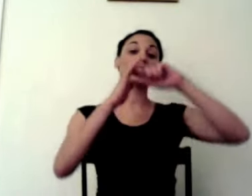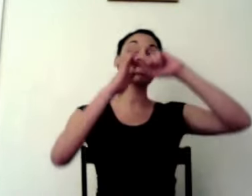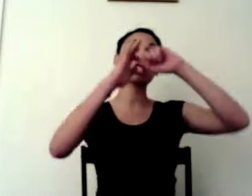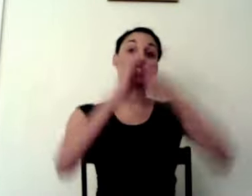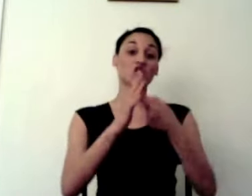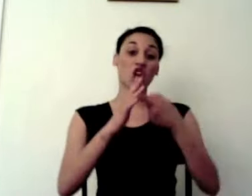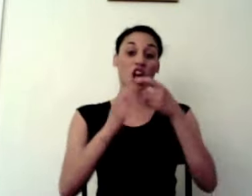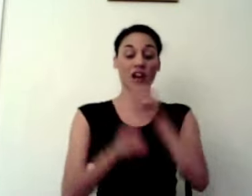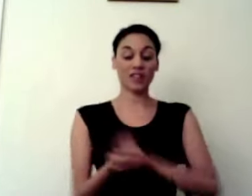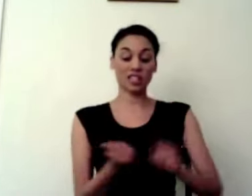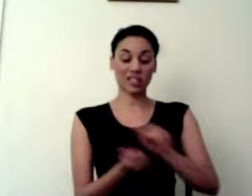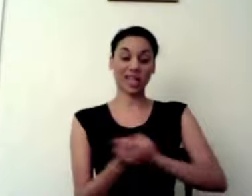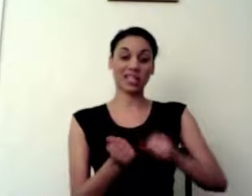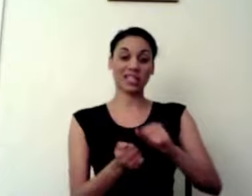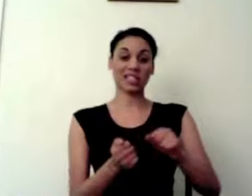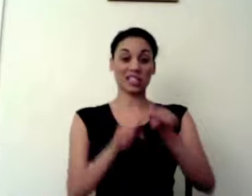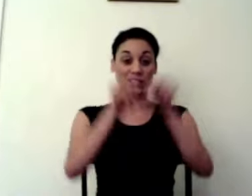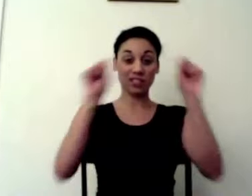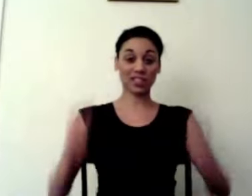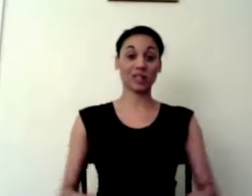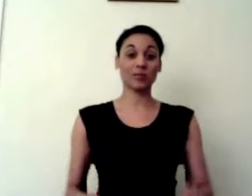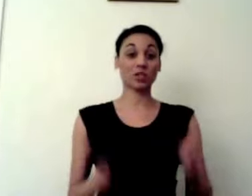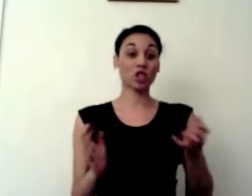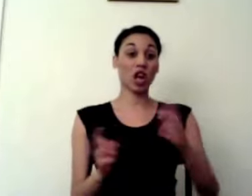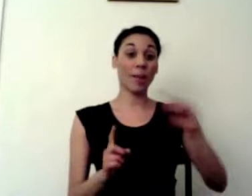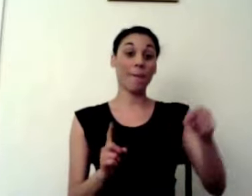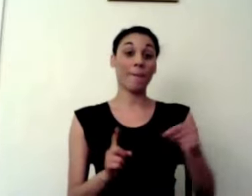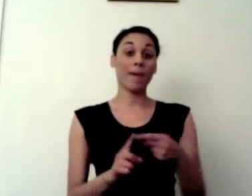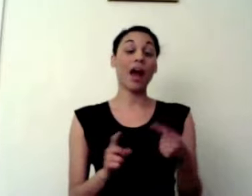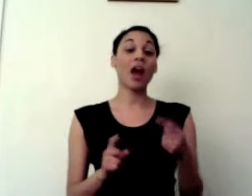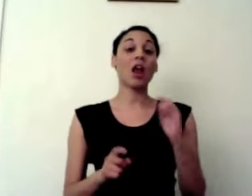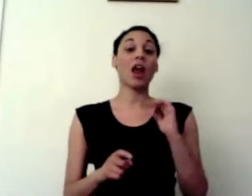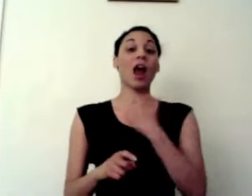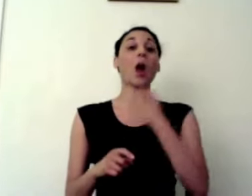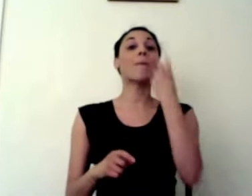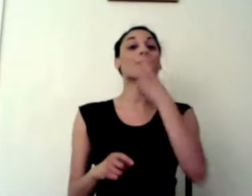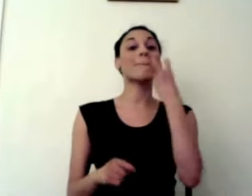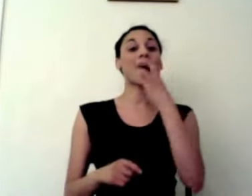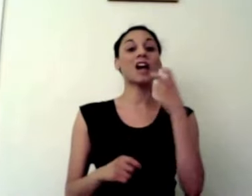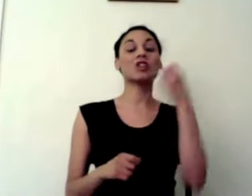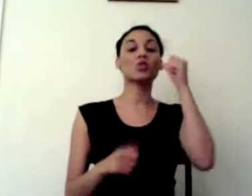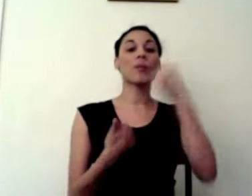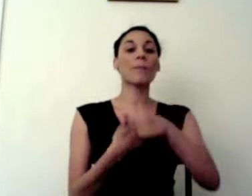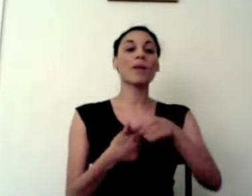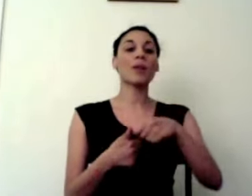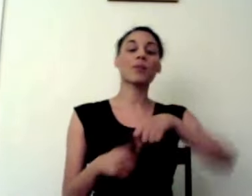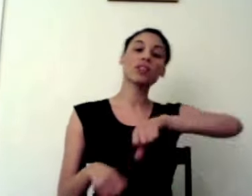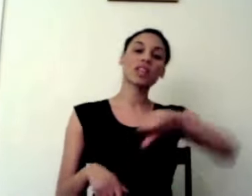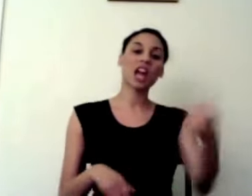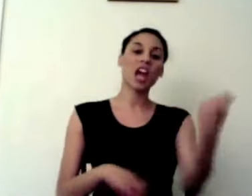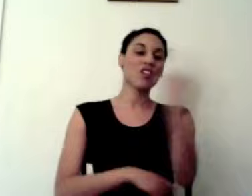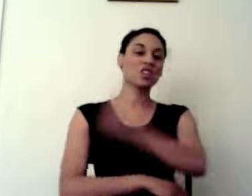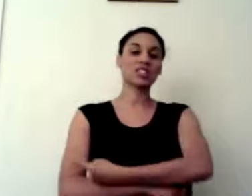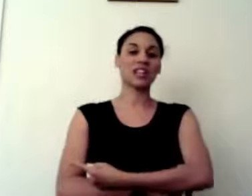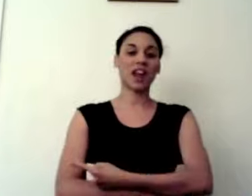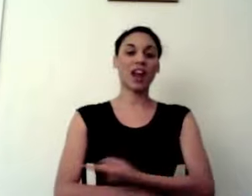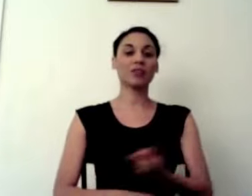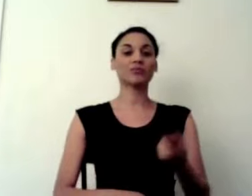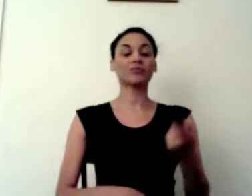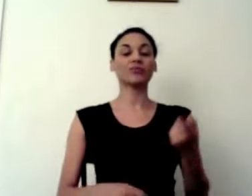about our mouths. Remember the other day we did do that investigation where we used a lemon and